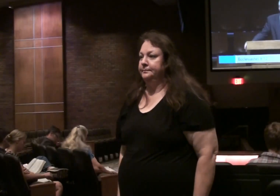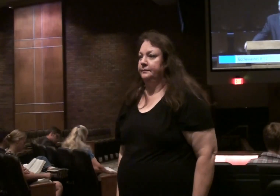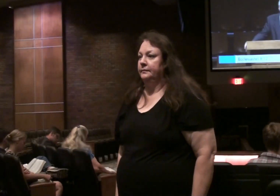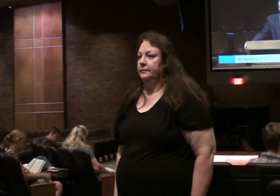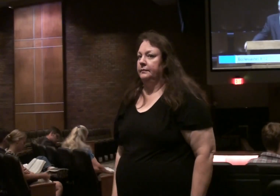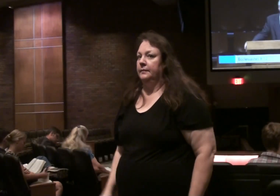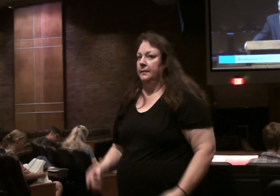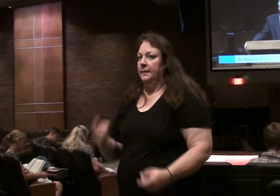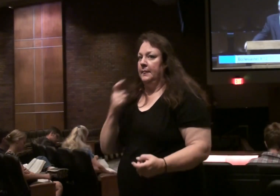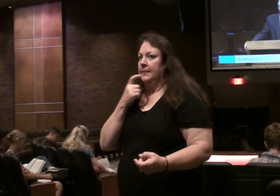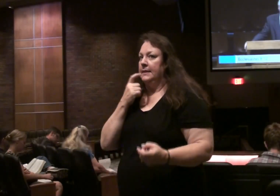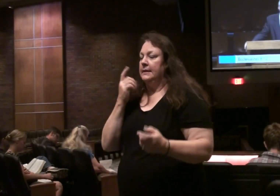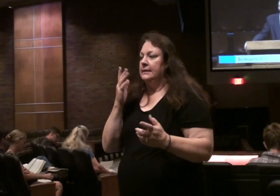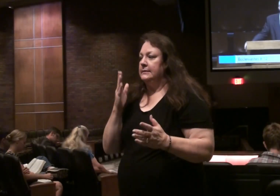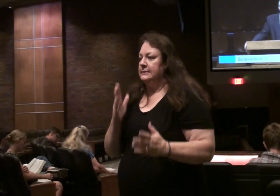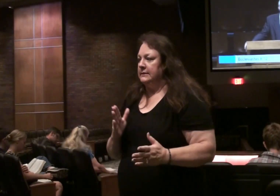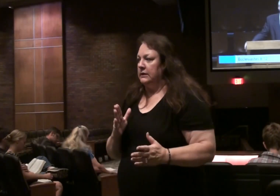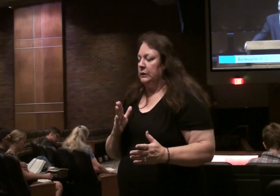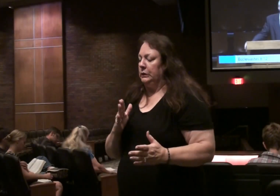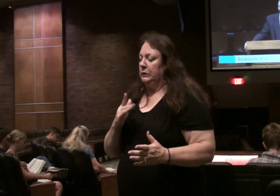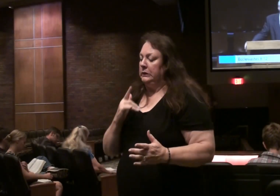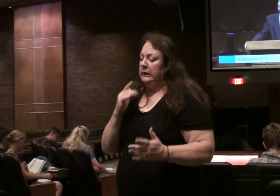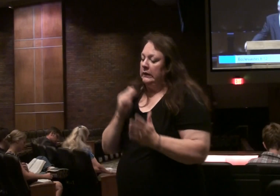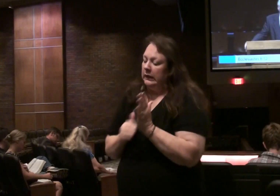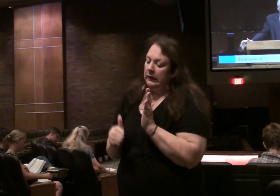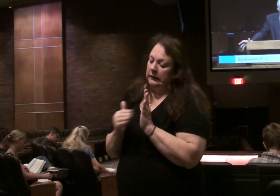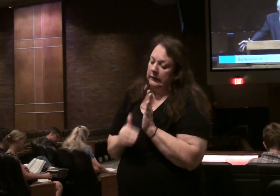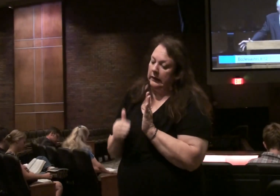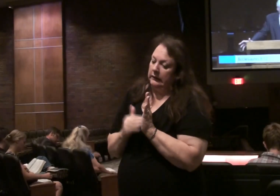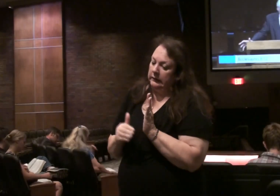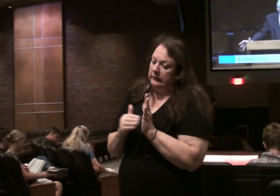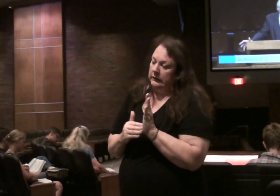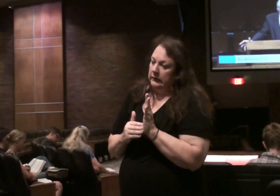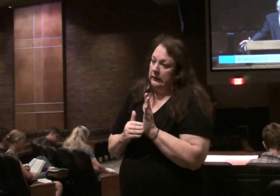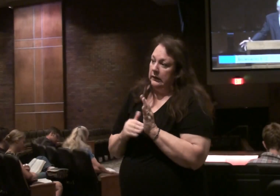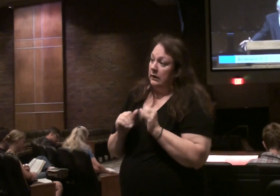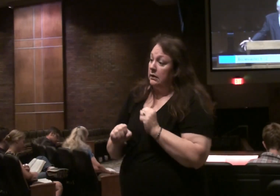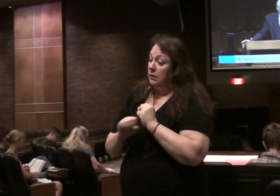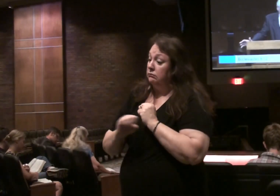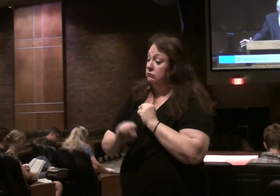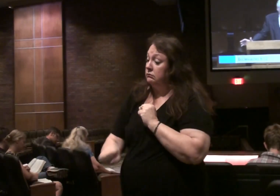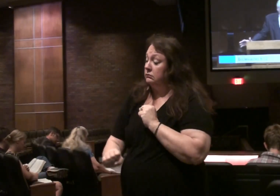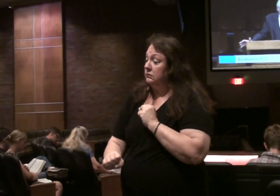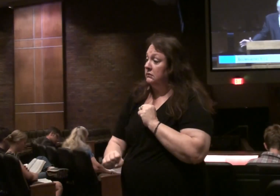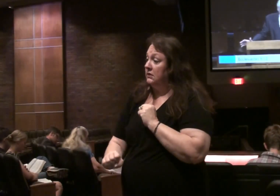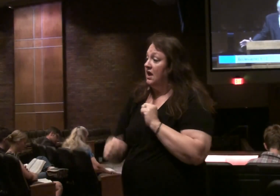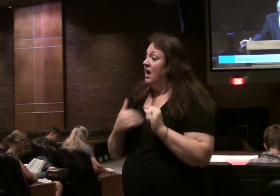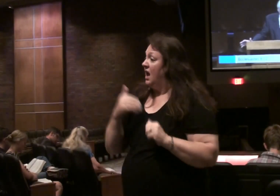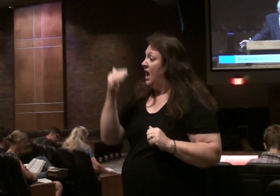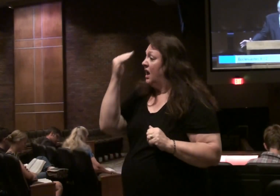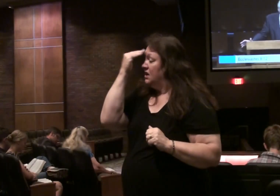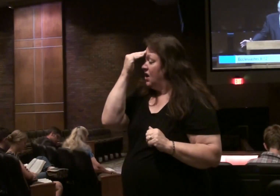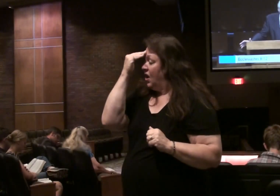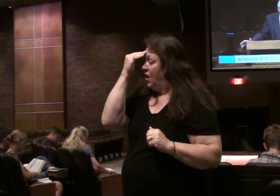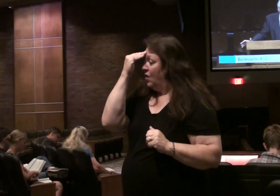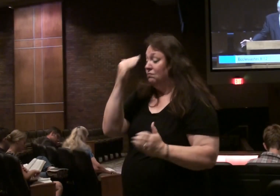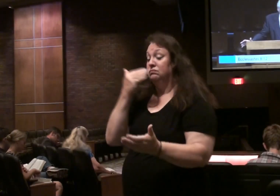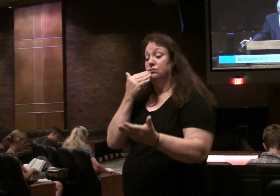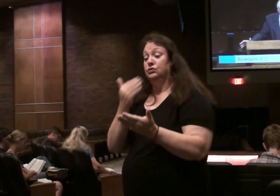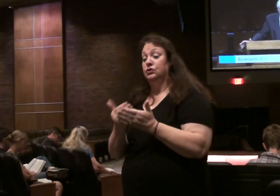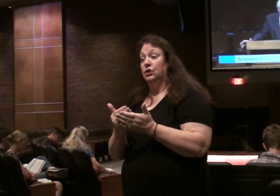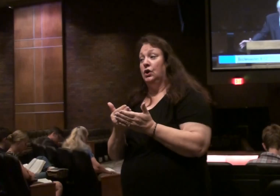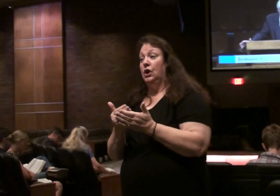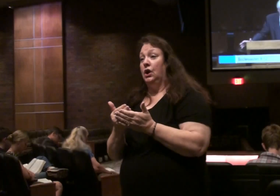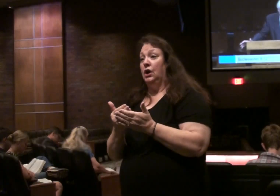Although a sinner does evil 100 times and may lengthen his life, still I know it will be well for those